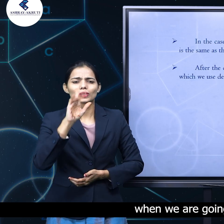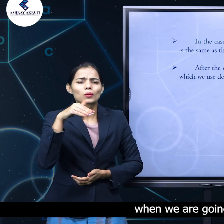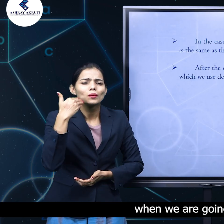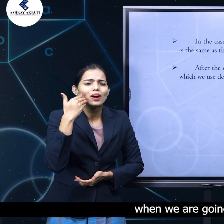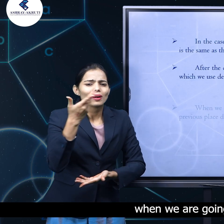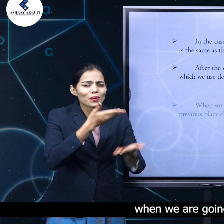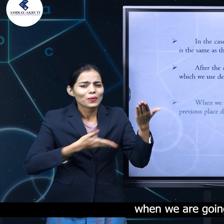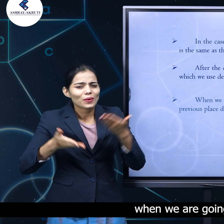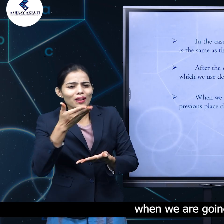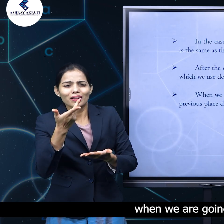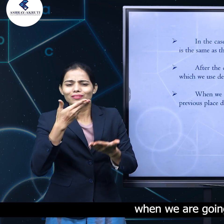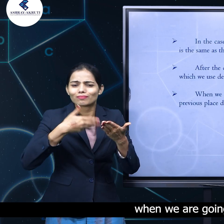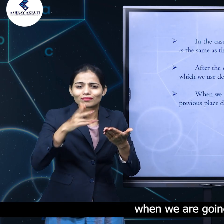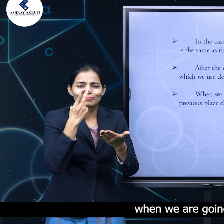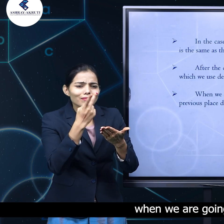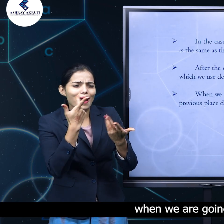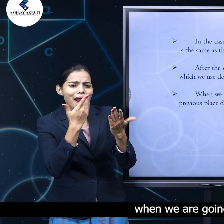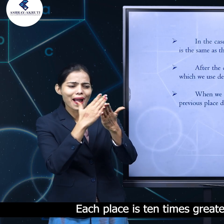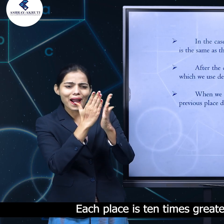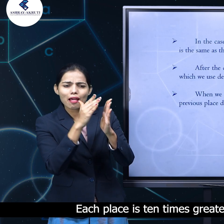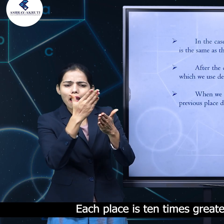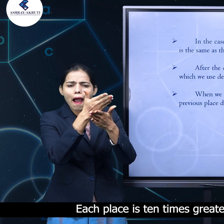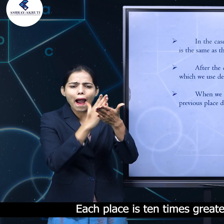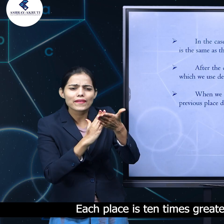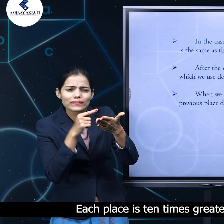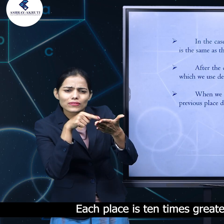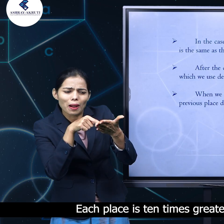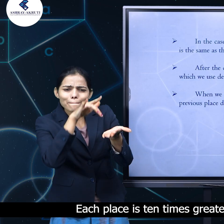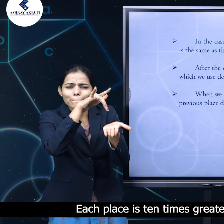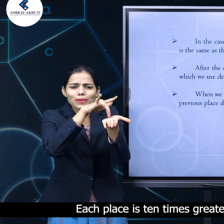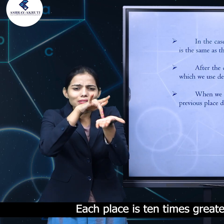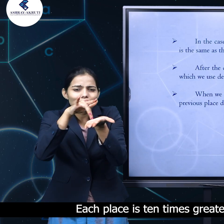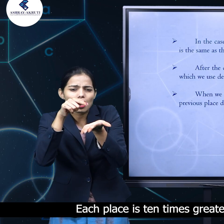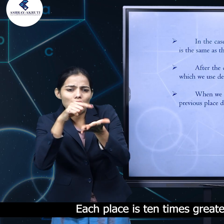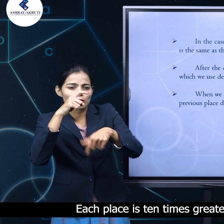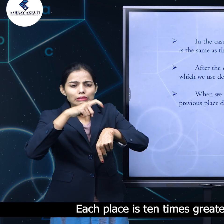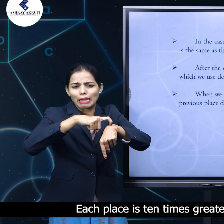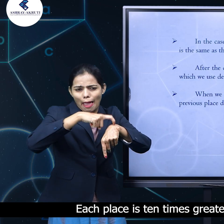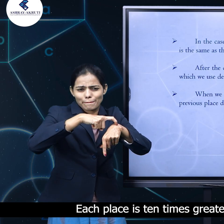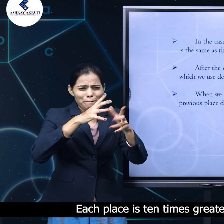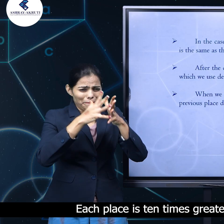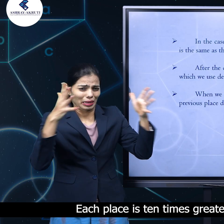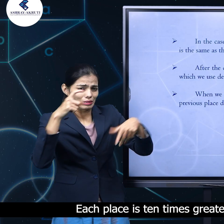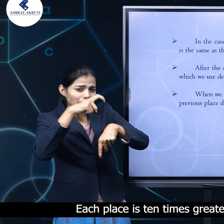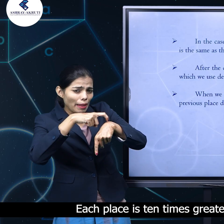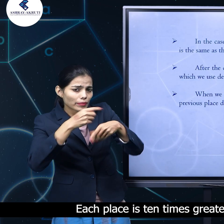When we are going towards the left, each place is 10 times greater than the previous place digit.